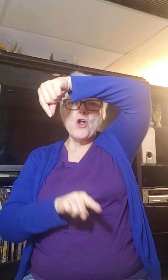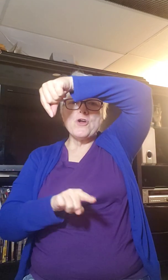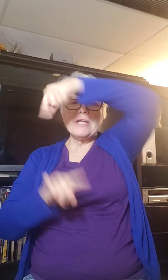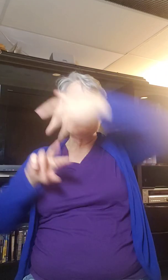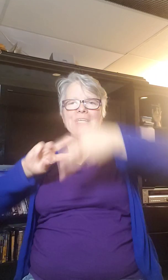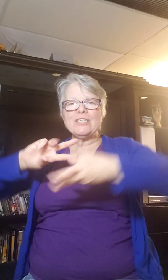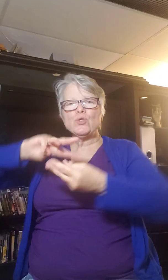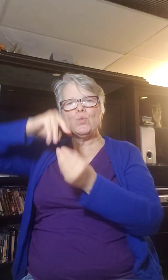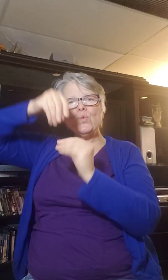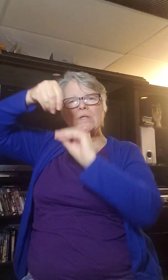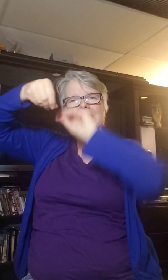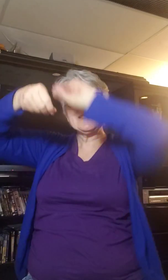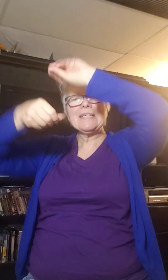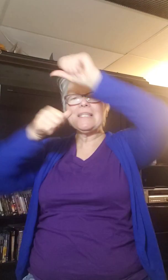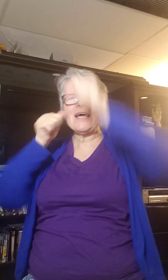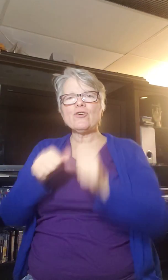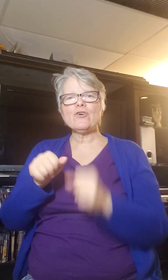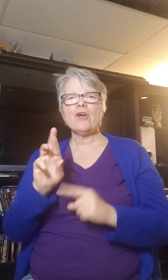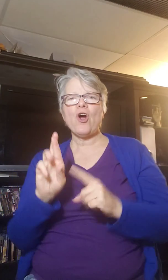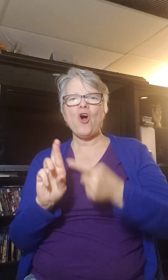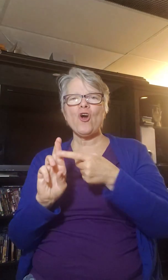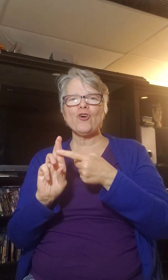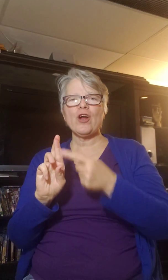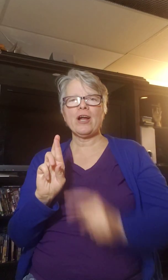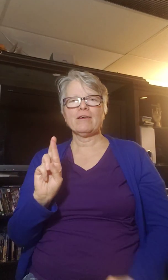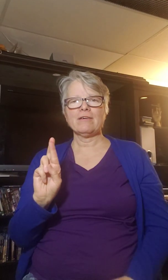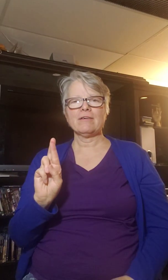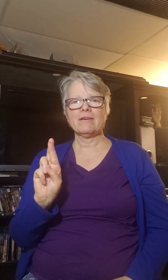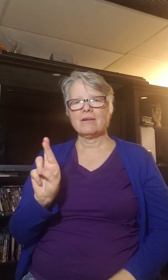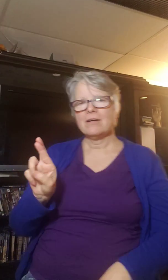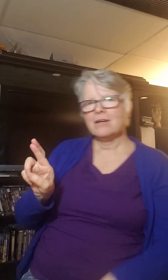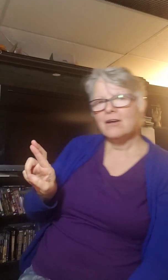R is a twisty letter. R.